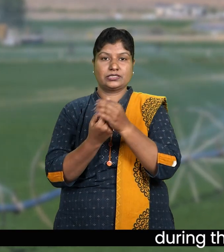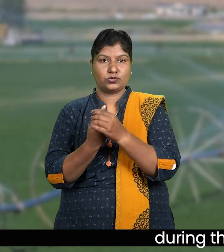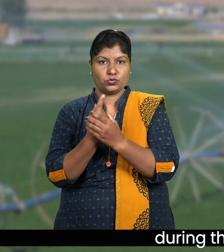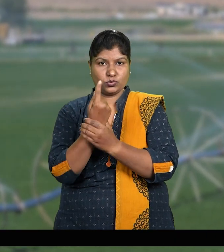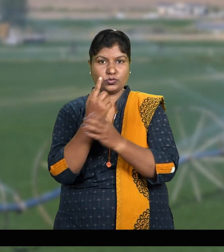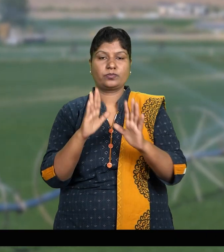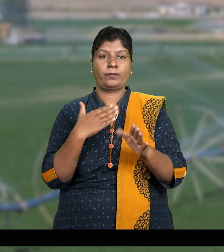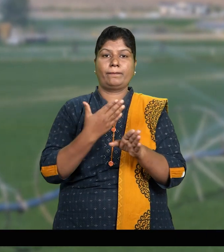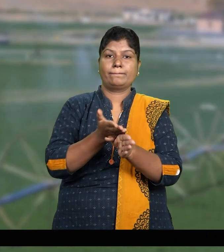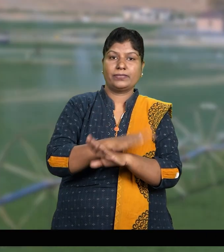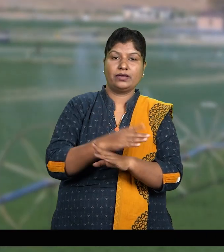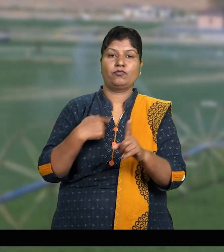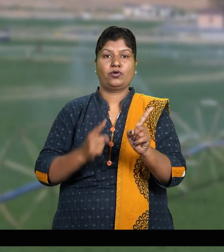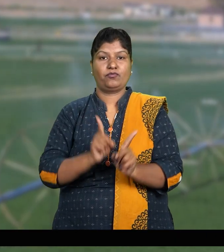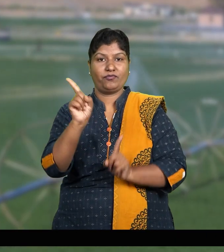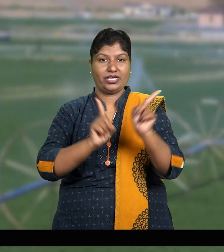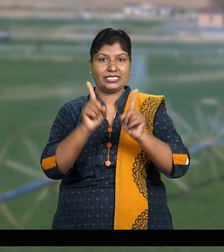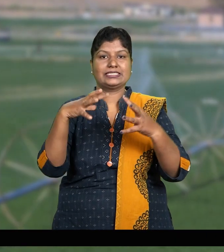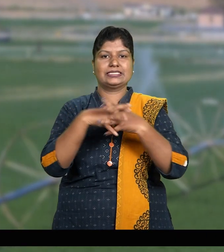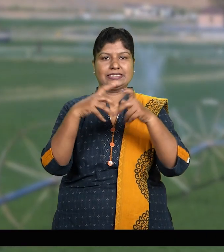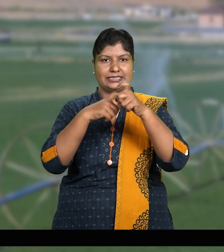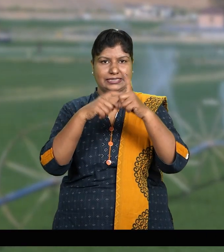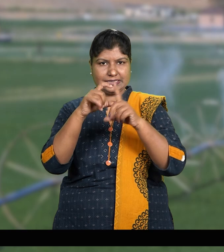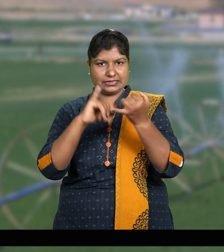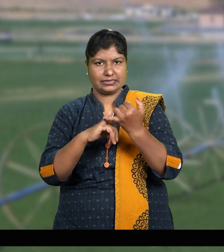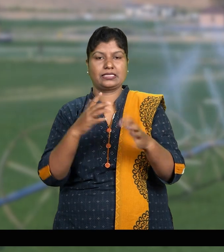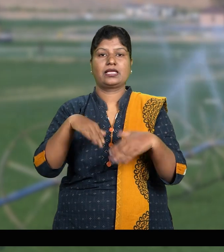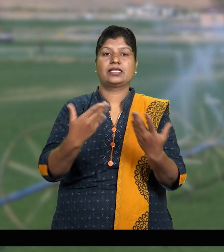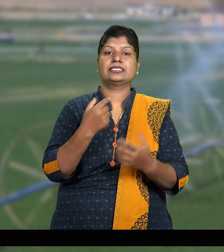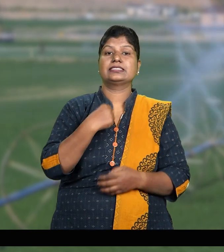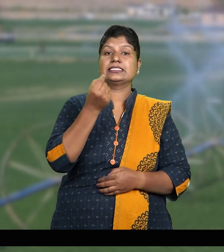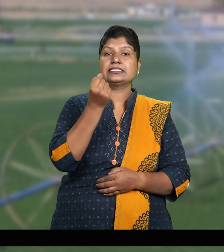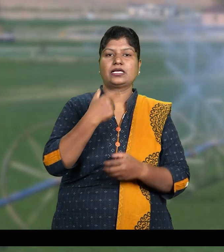weeds before flowering and seed formation.